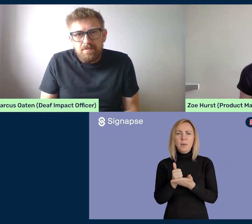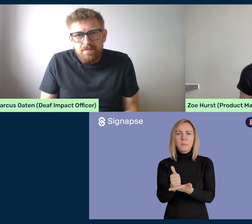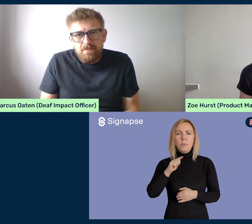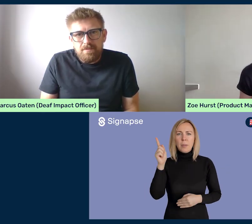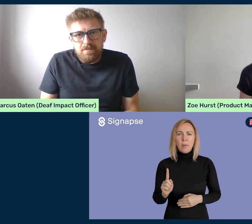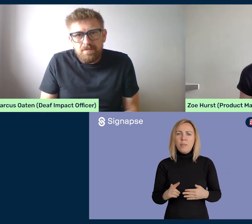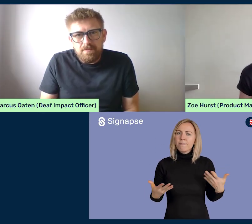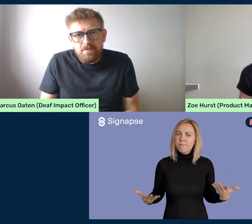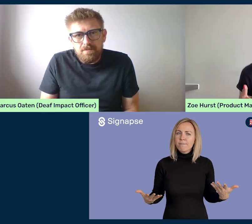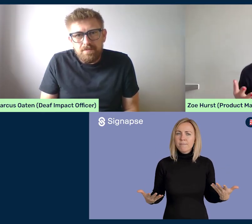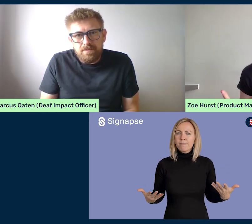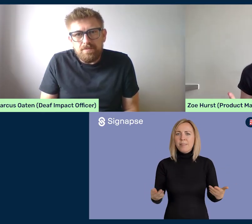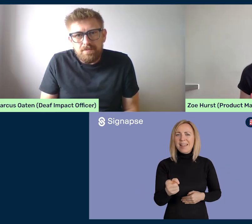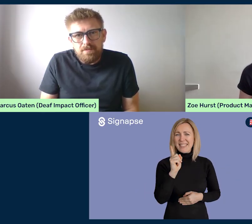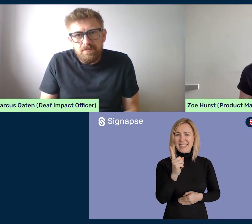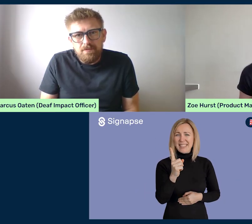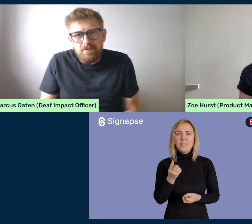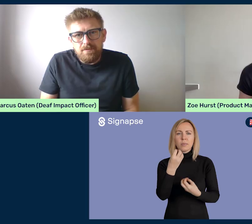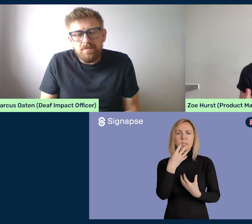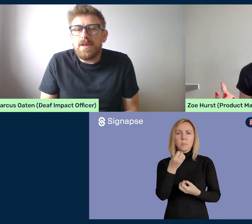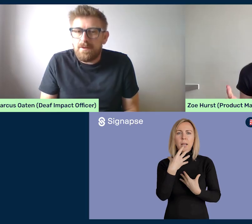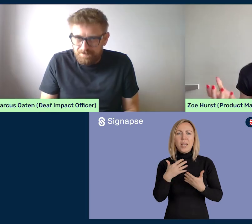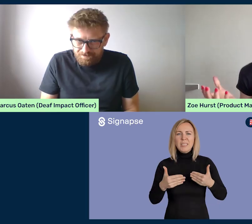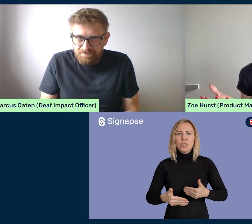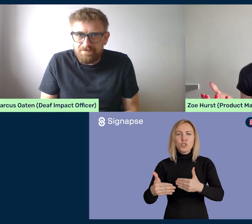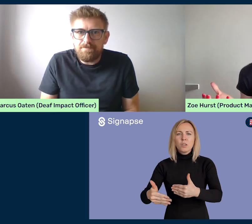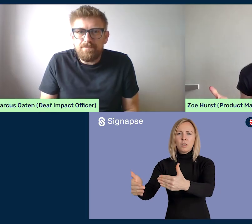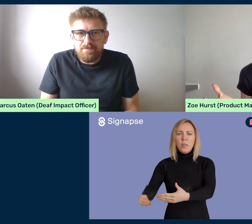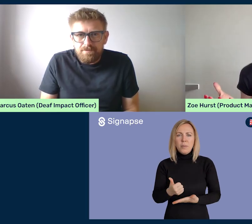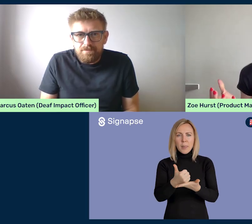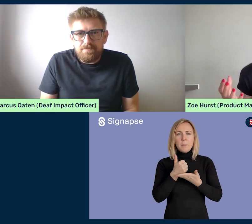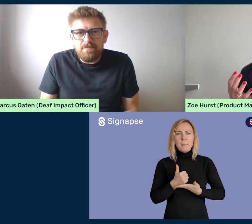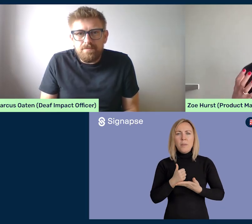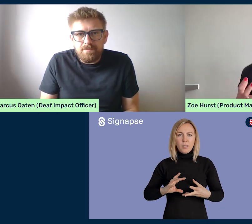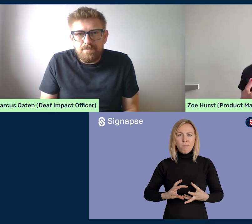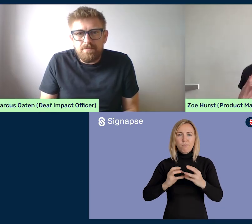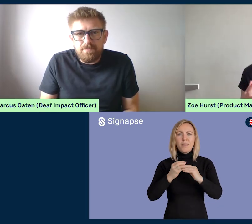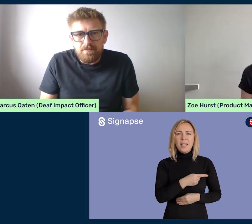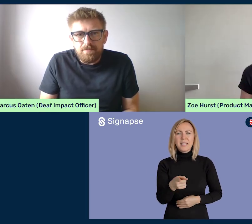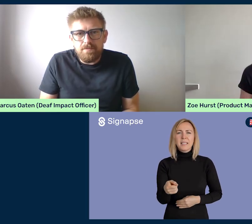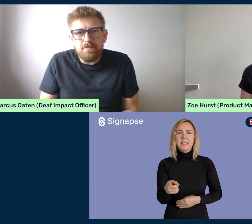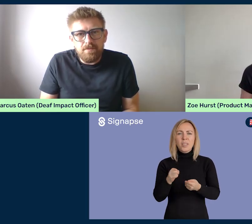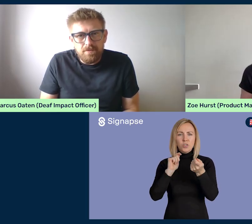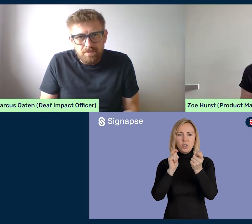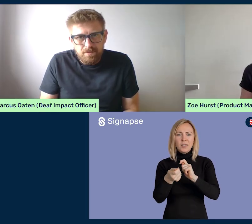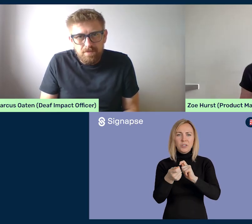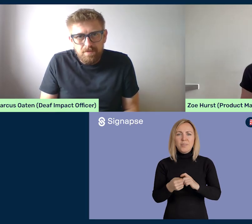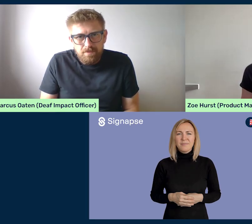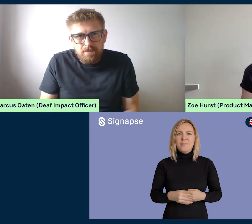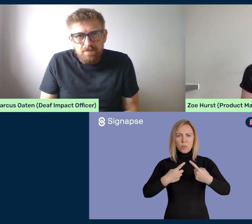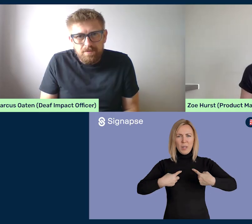feedback sessions as well. And that wasn't just something that we just thought would be a nice feature to add. It was something that was